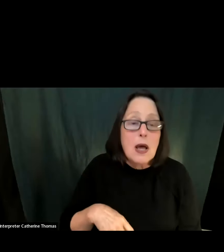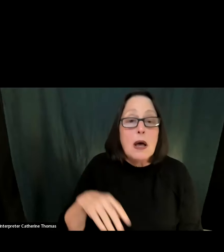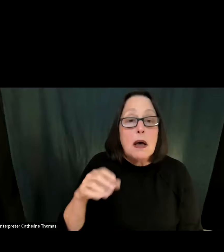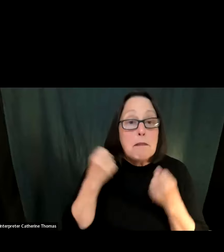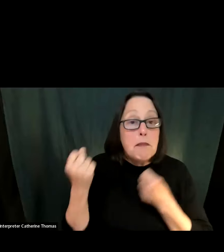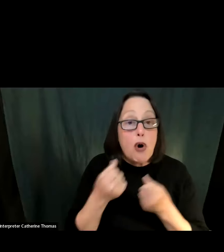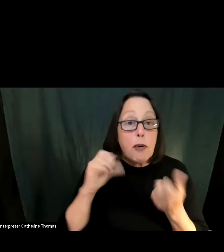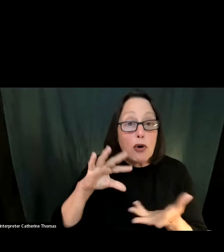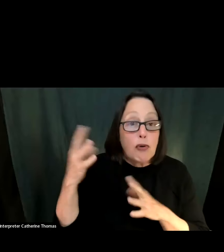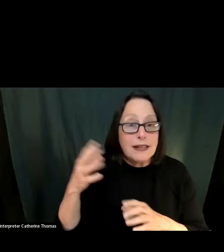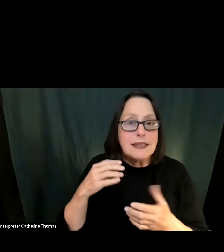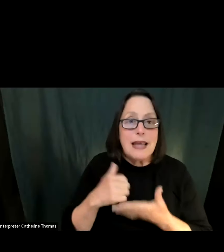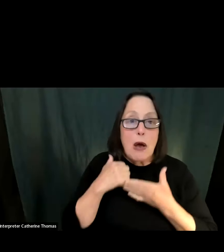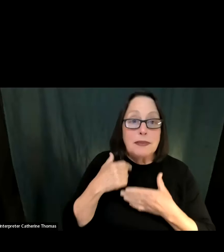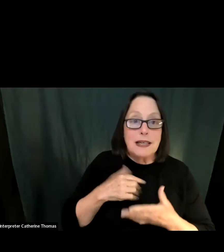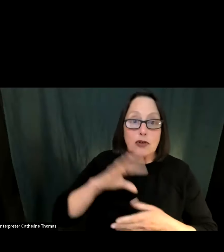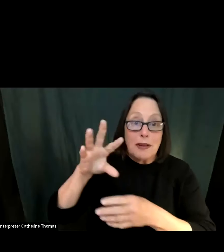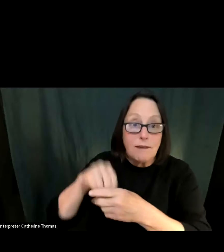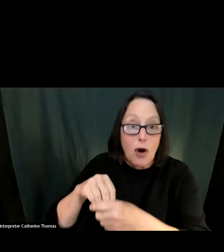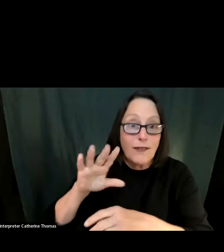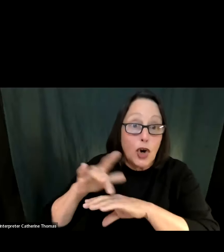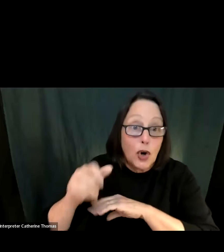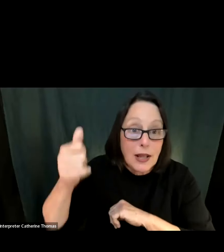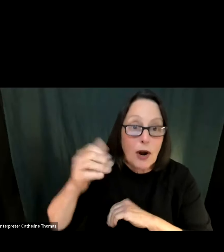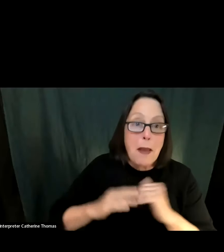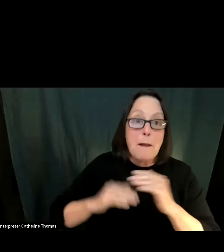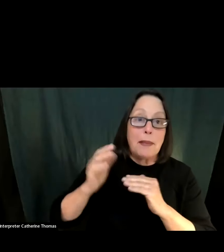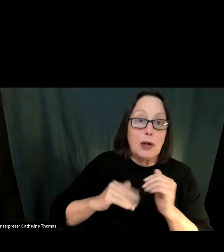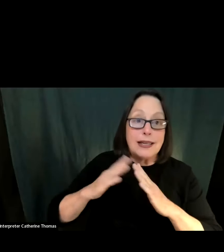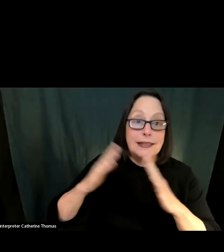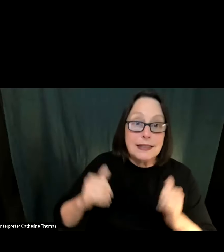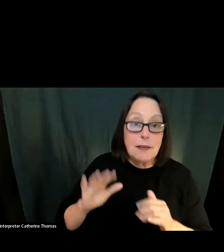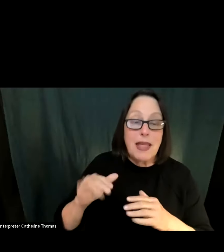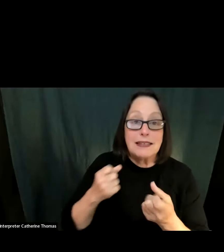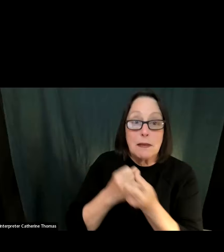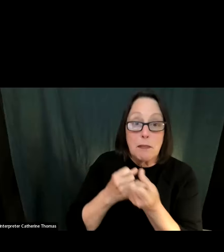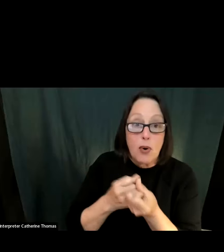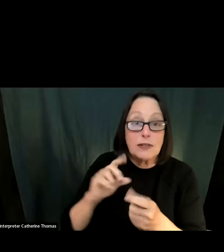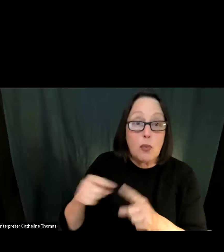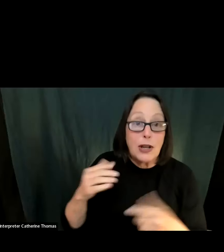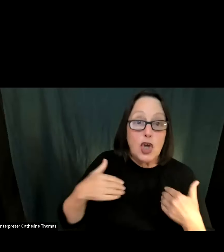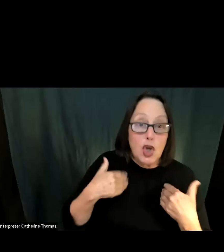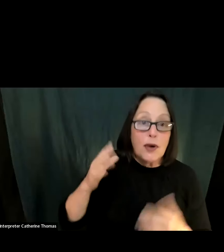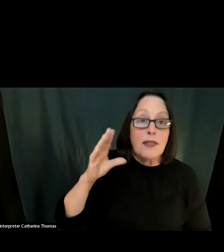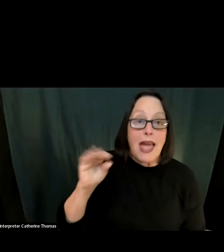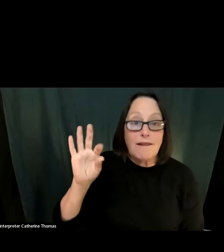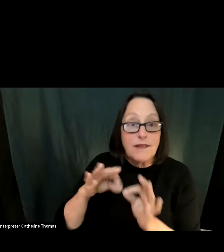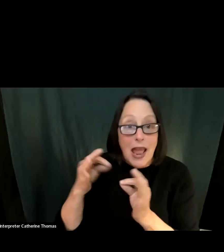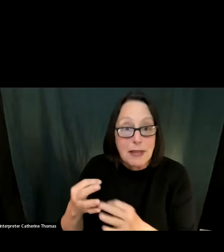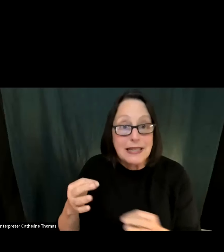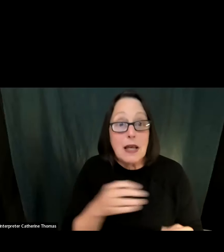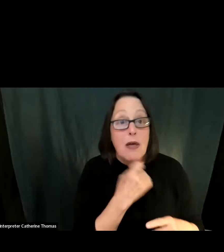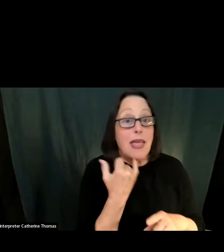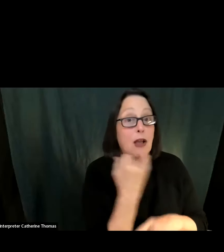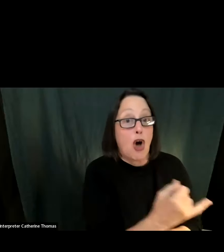gives us an opportunity to intervene way earlier, and building a system that supports us when youth and families call 988, they get connected to